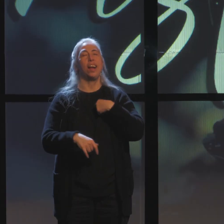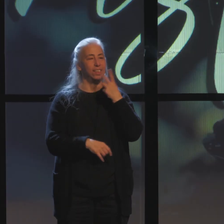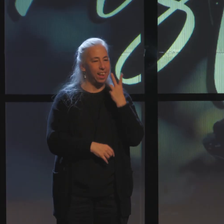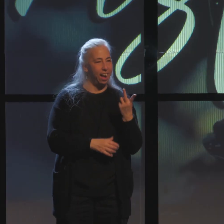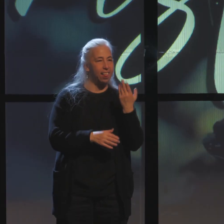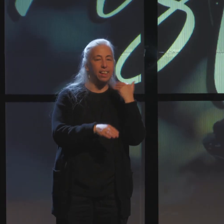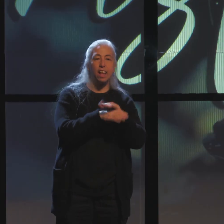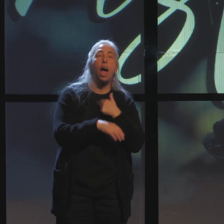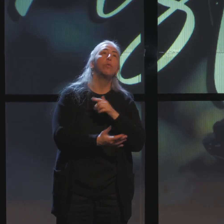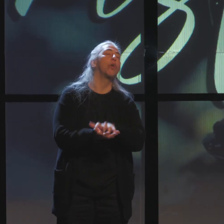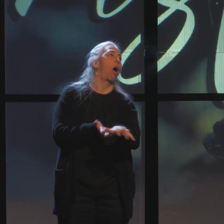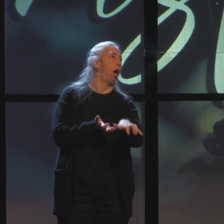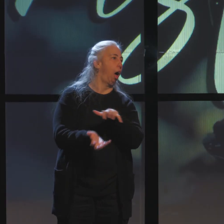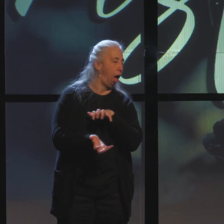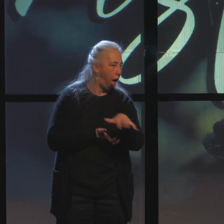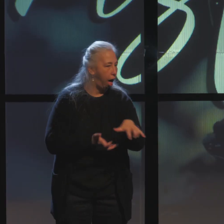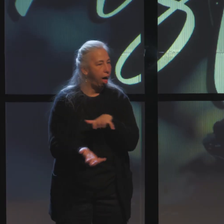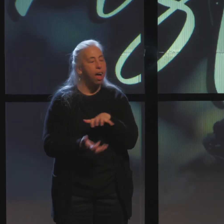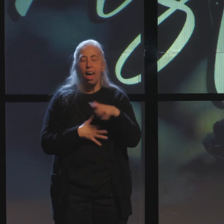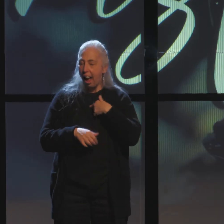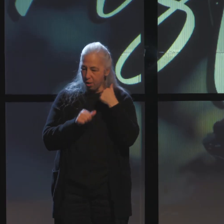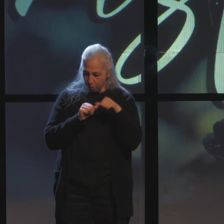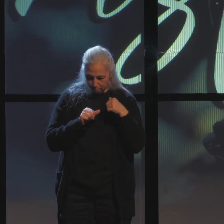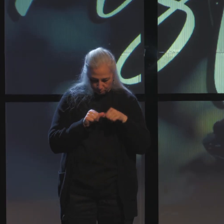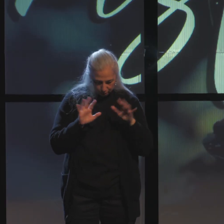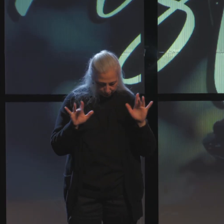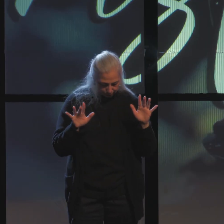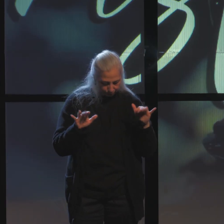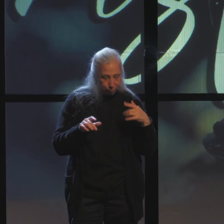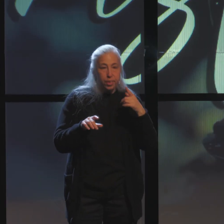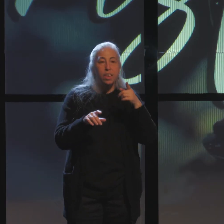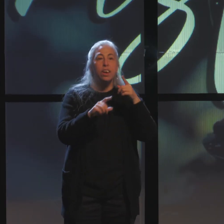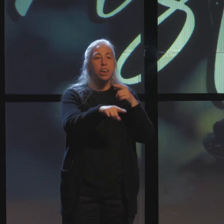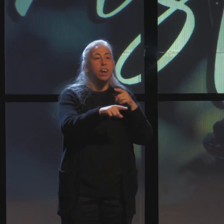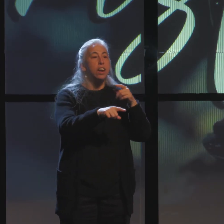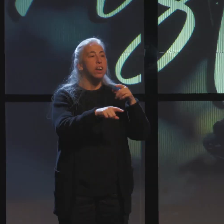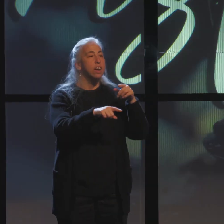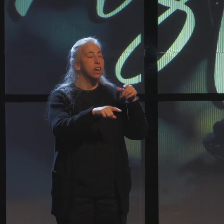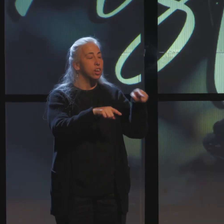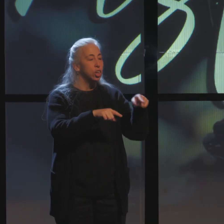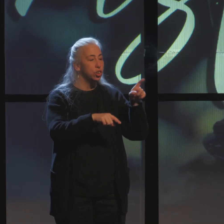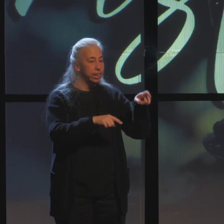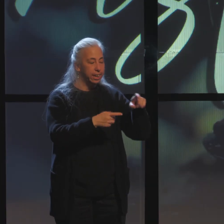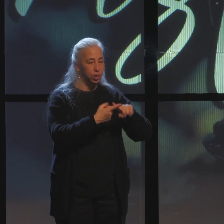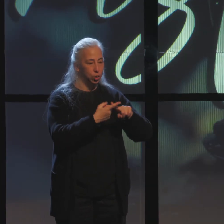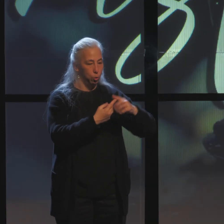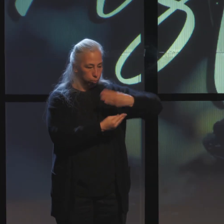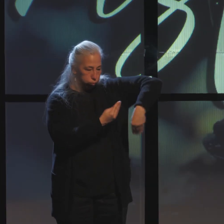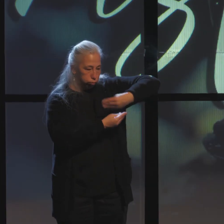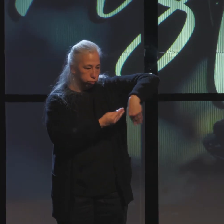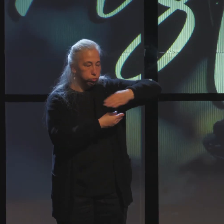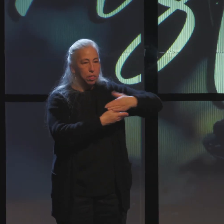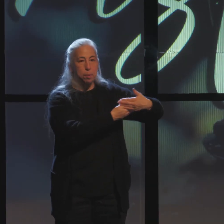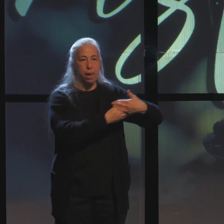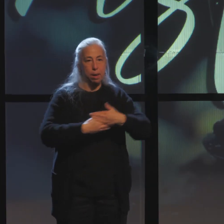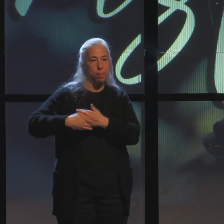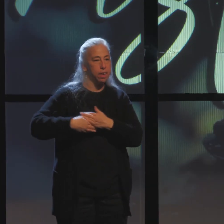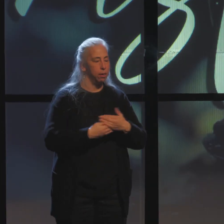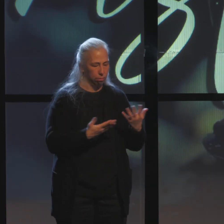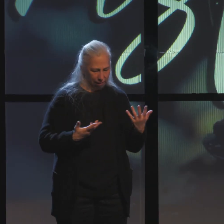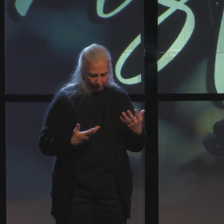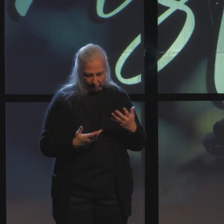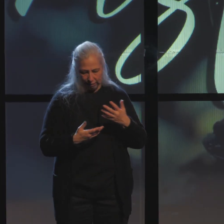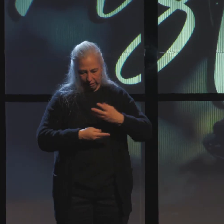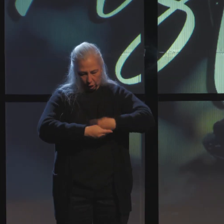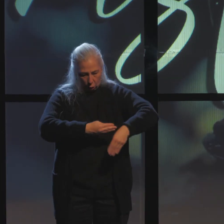was dying. I just do not remember the scene where, she's supposed to wrap the baby in swaddling cloth, and she can't, find the swaddling